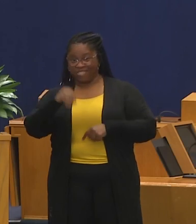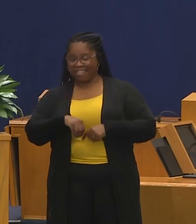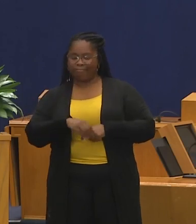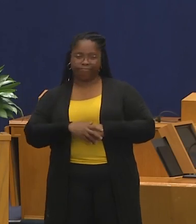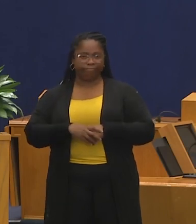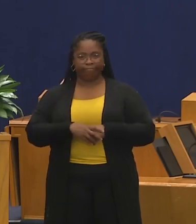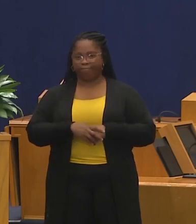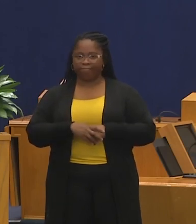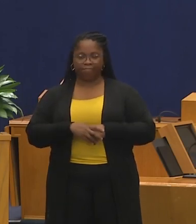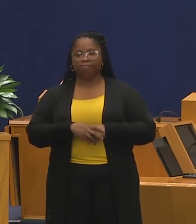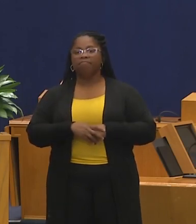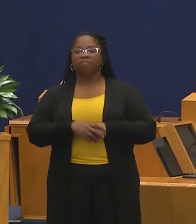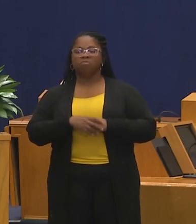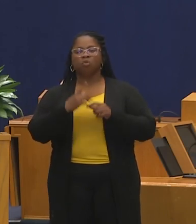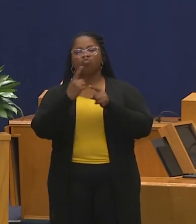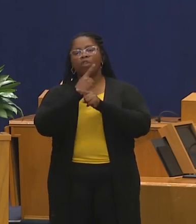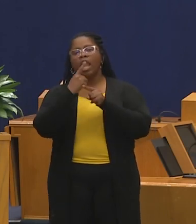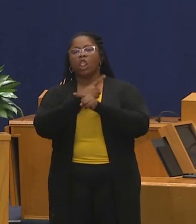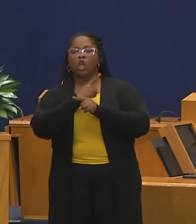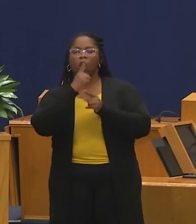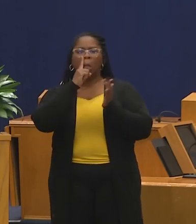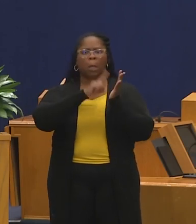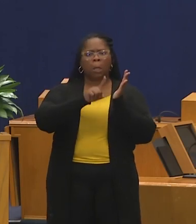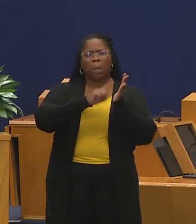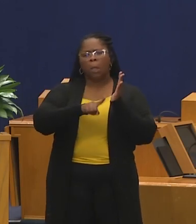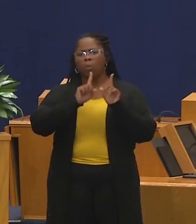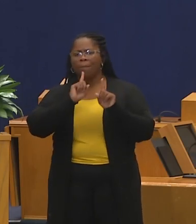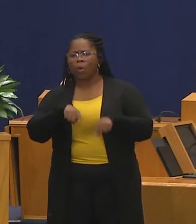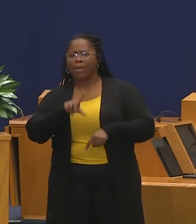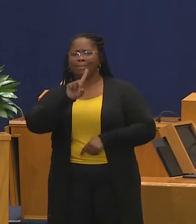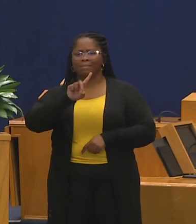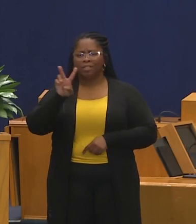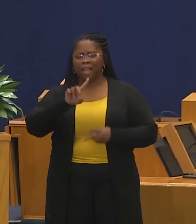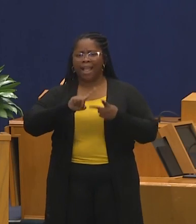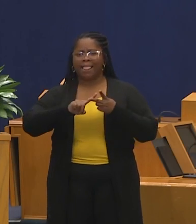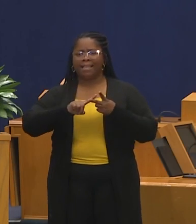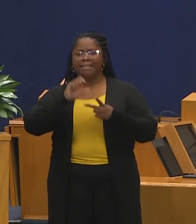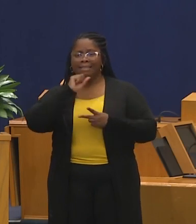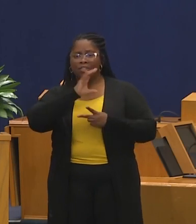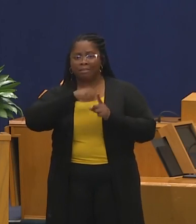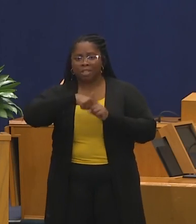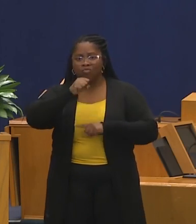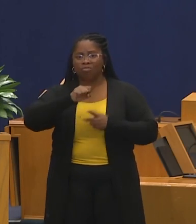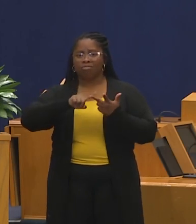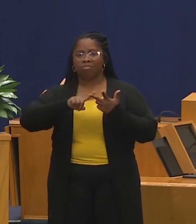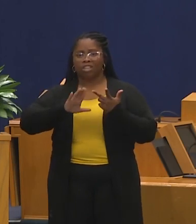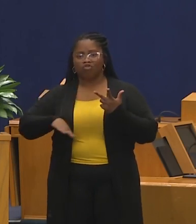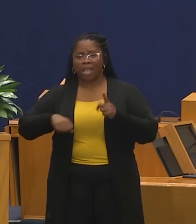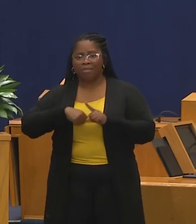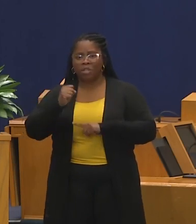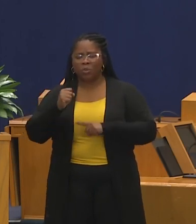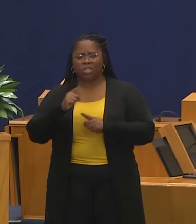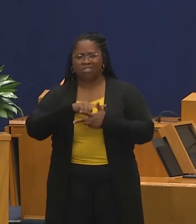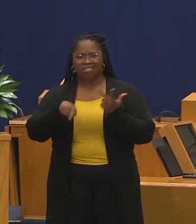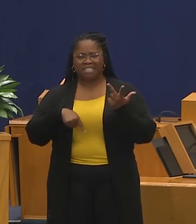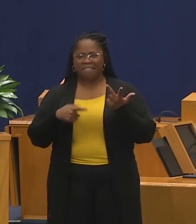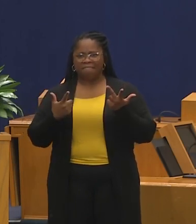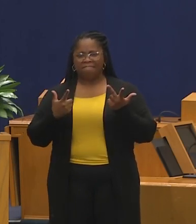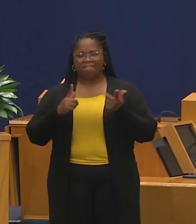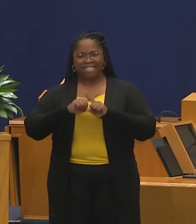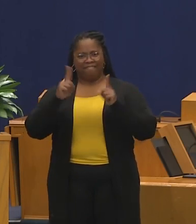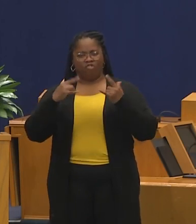traditional methods of detecting and reporting domestic violence, elder abuse, and child abuse are no longer usable because of the COVID-19 pandemic.